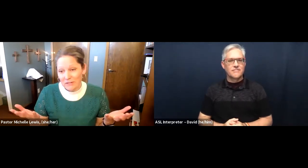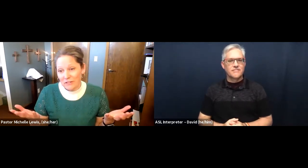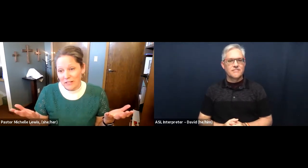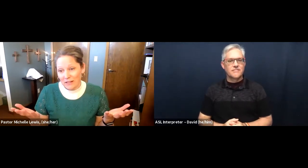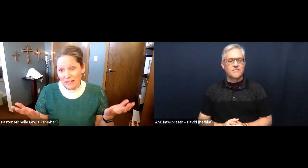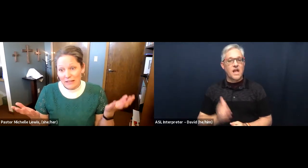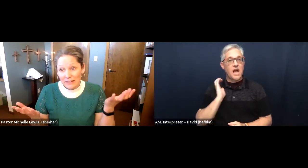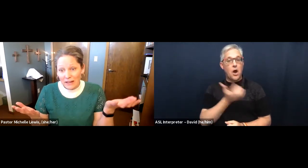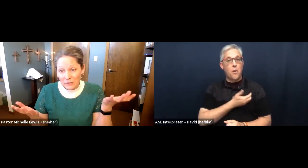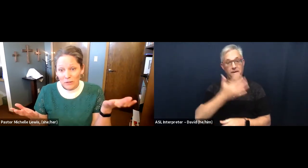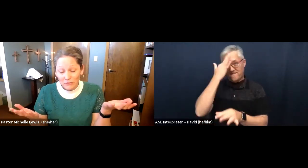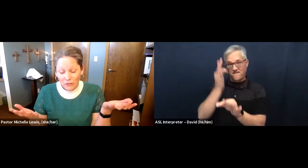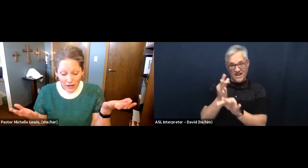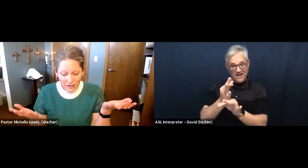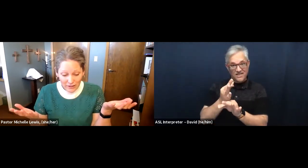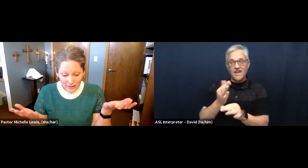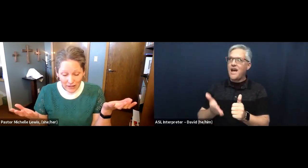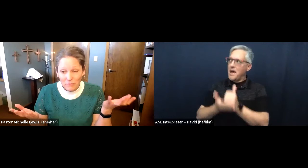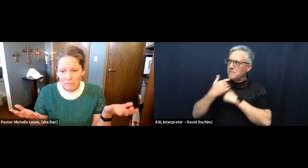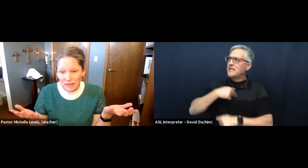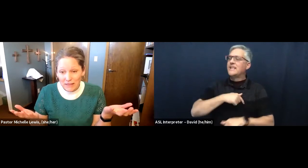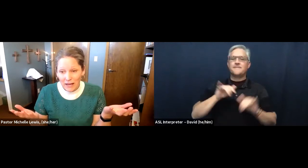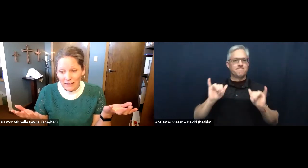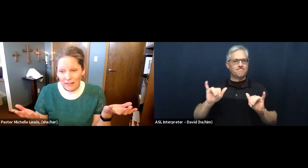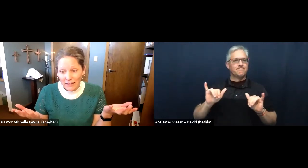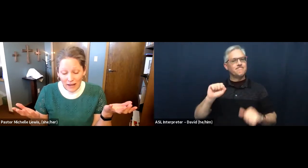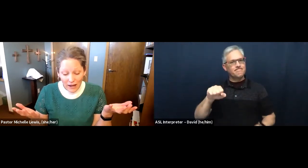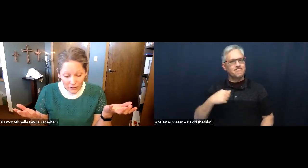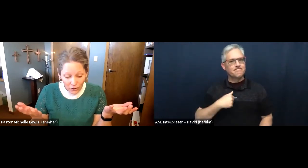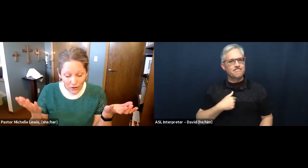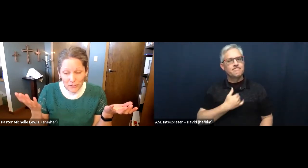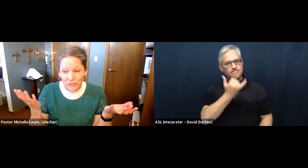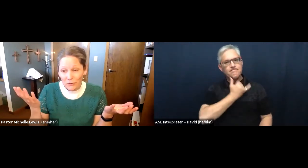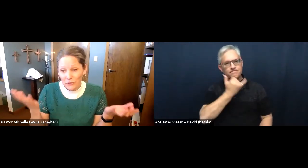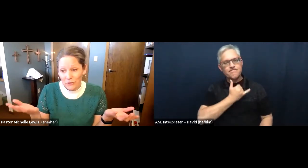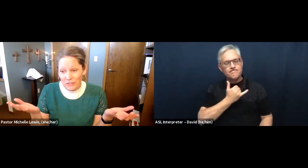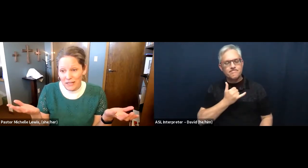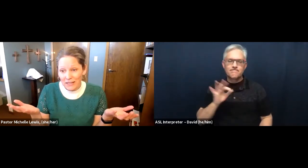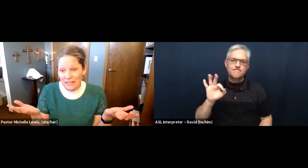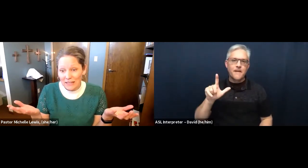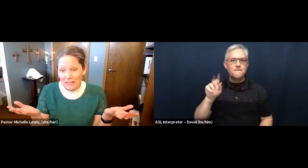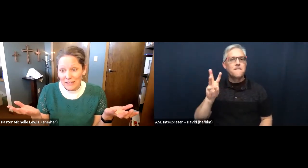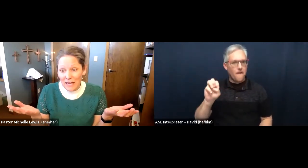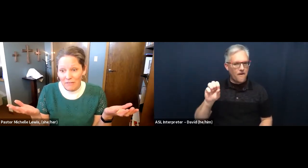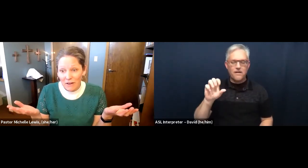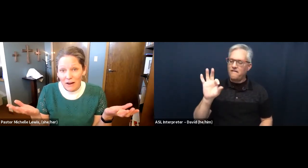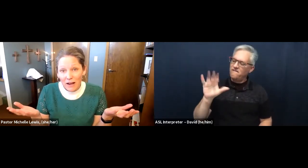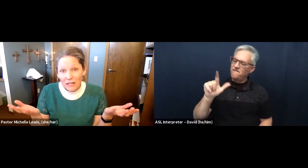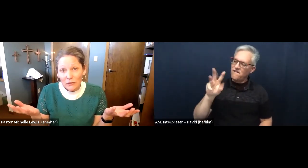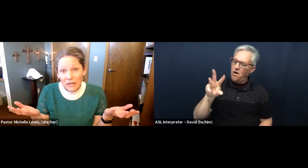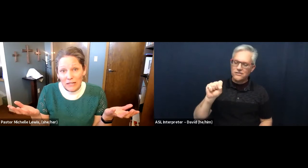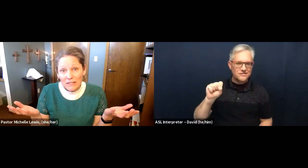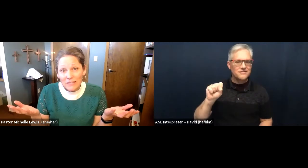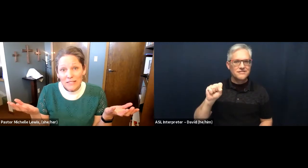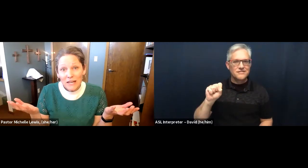helps us understand that, yes, we're flawed, and admit that, and also to understand that, in fact,